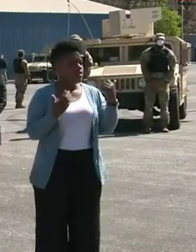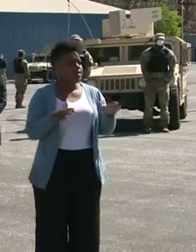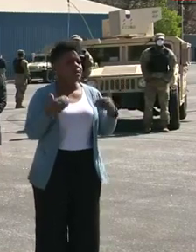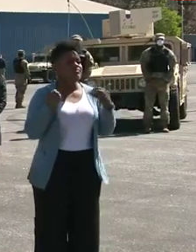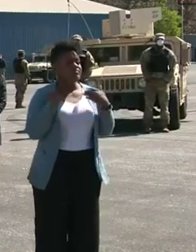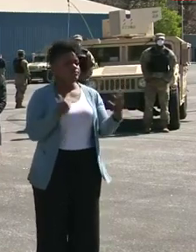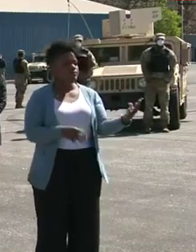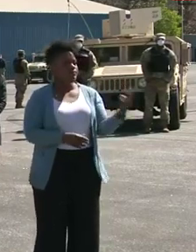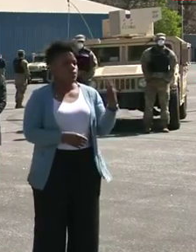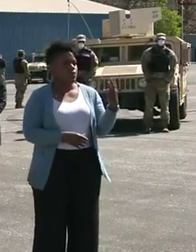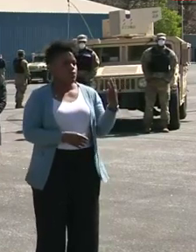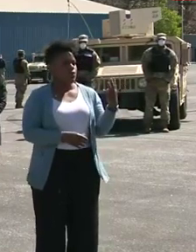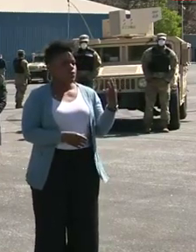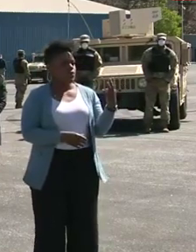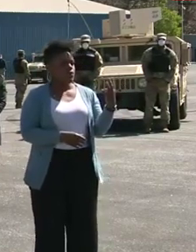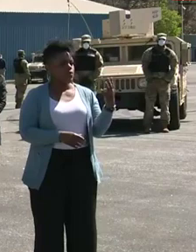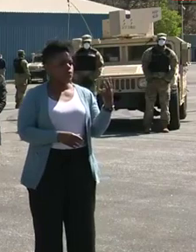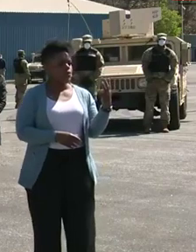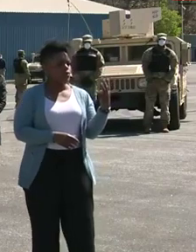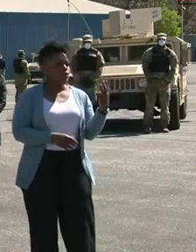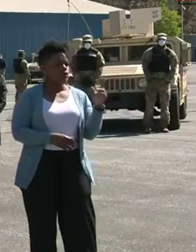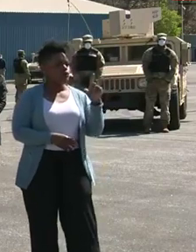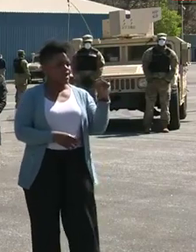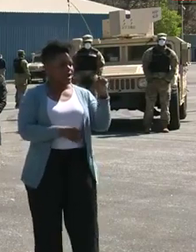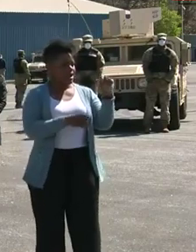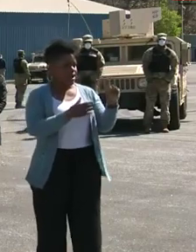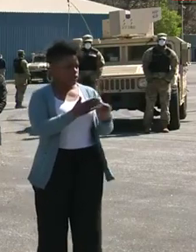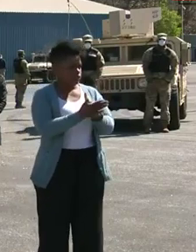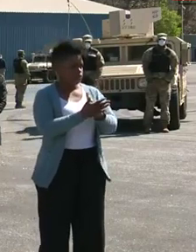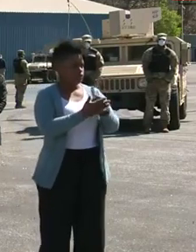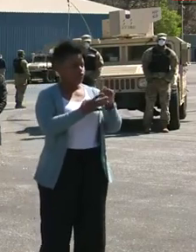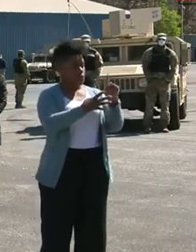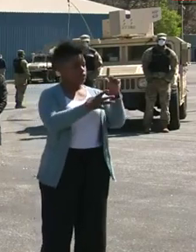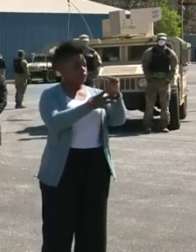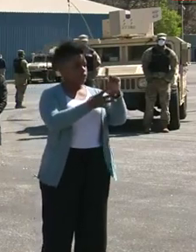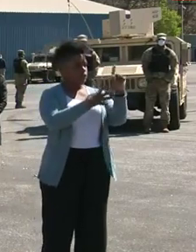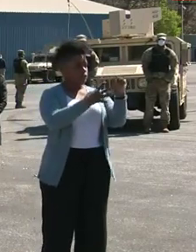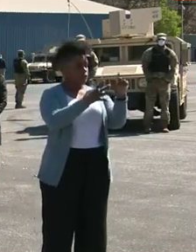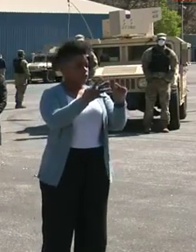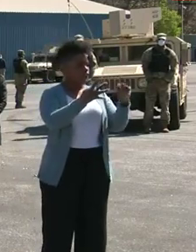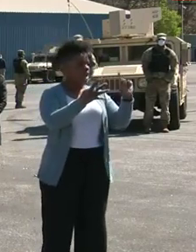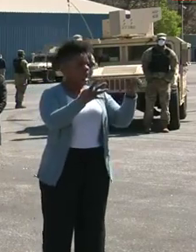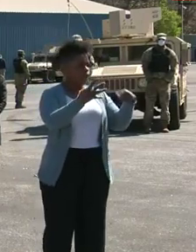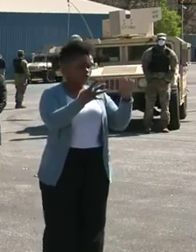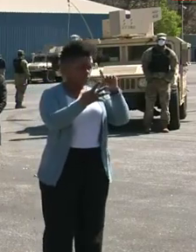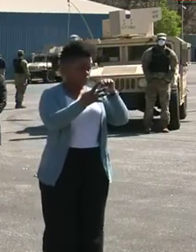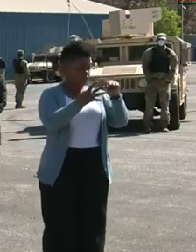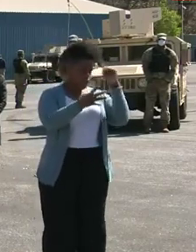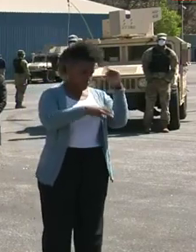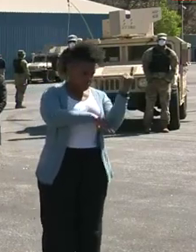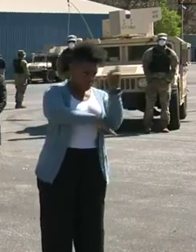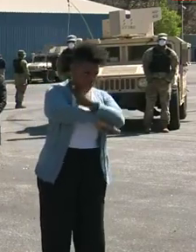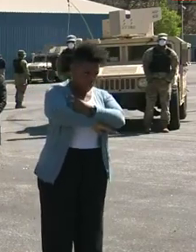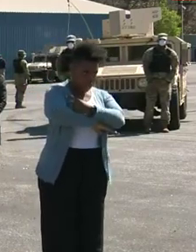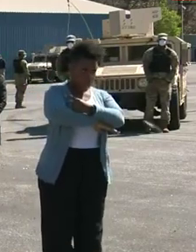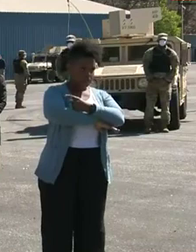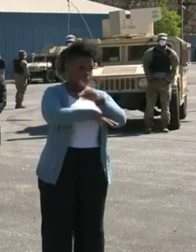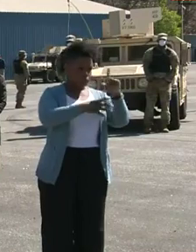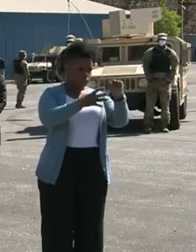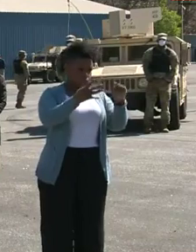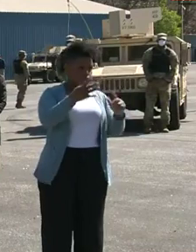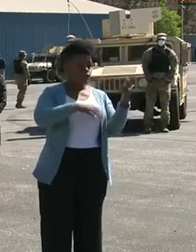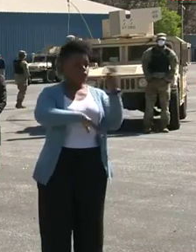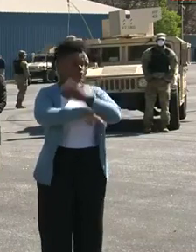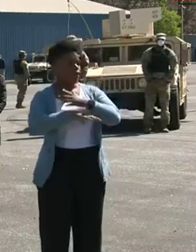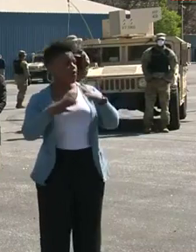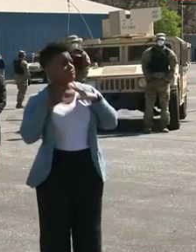shifts. So you work one day and then you have 3 days off. And that's just how they're structured. In